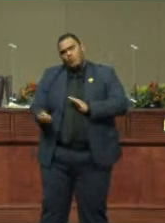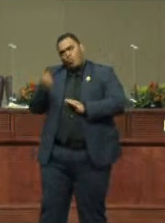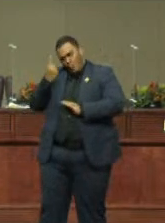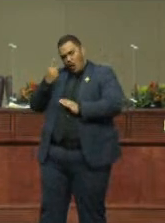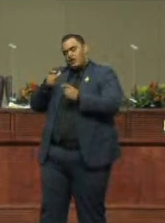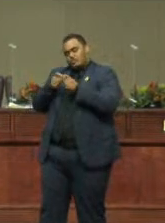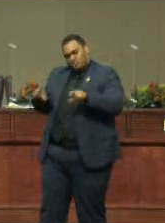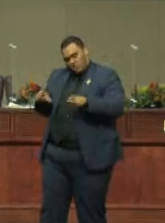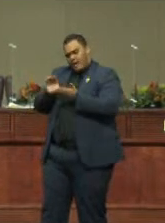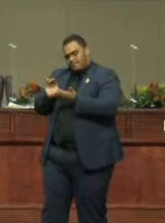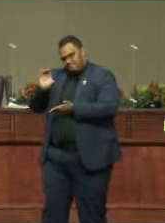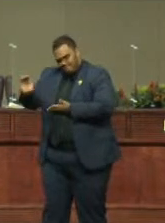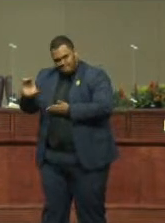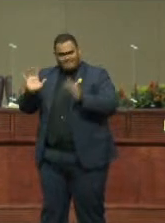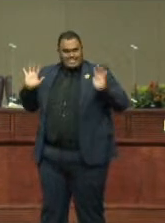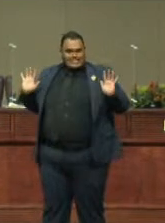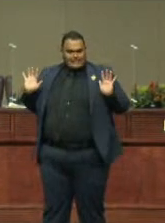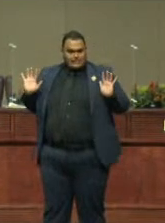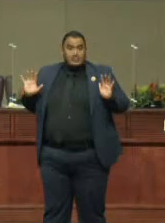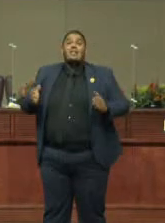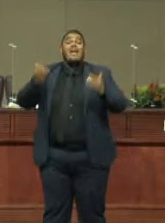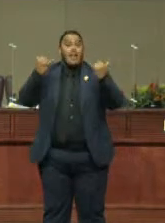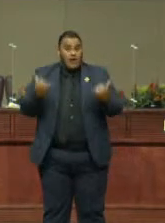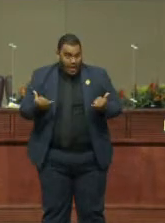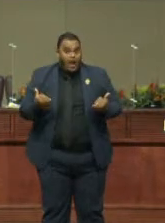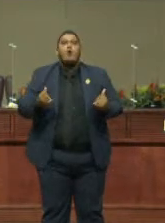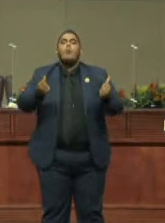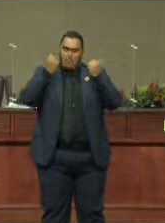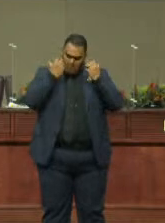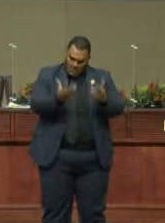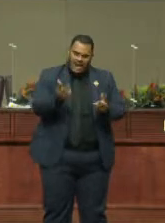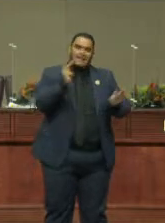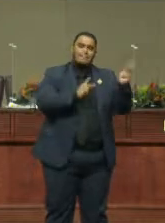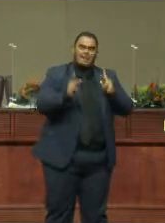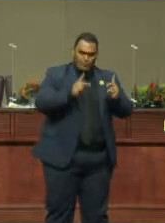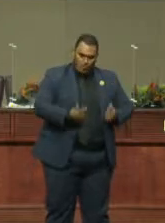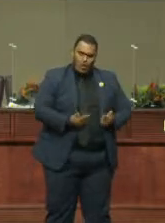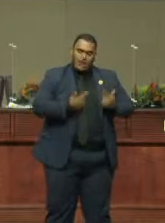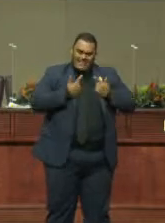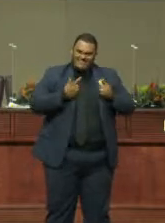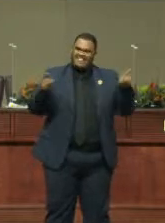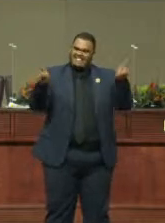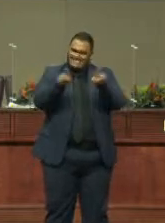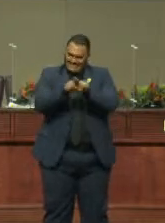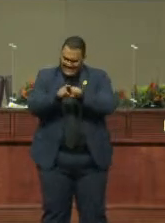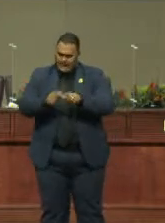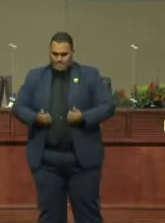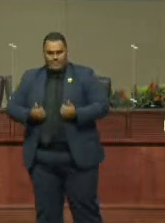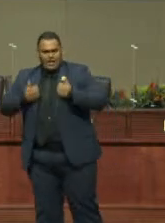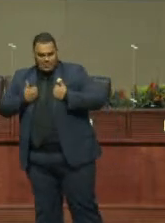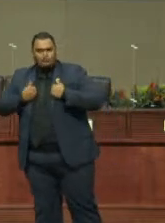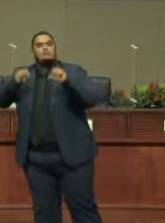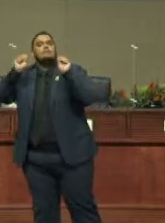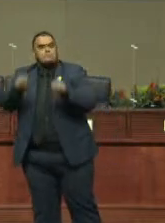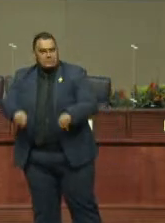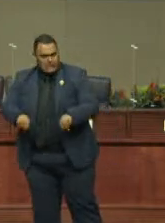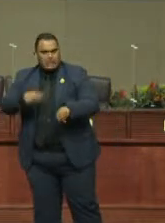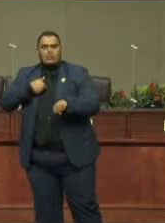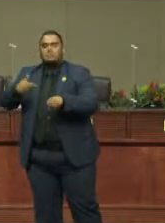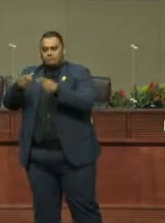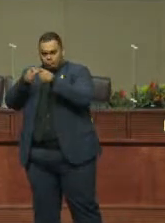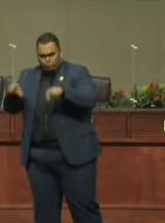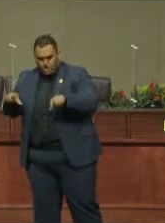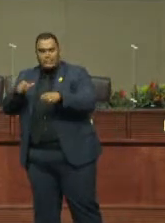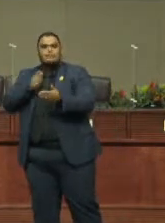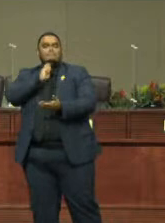member impacted by COVID, they can apply, even if someone else in the household already received a